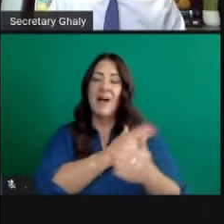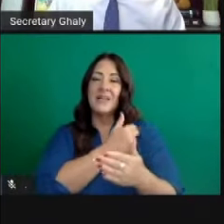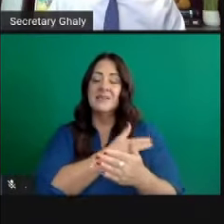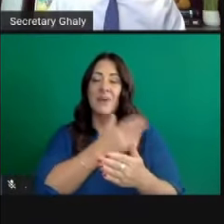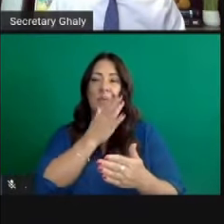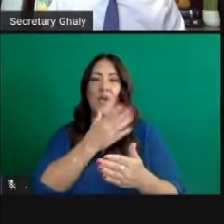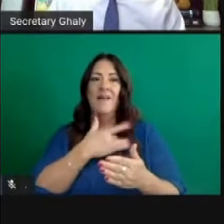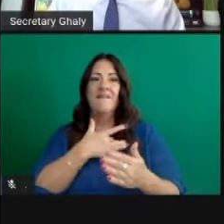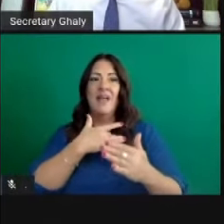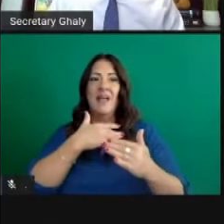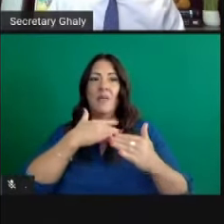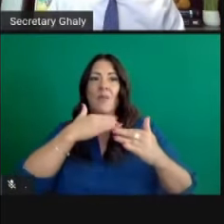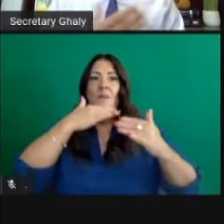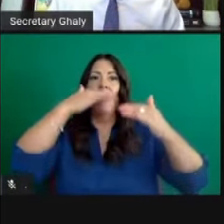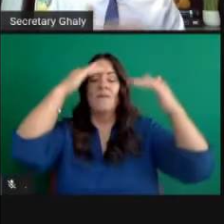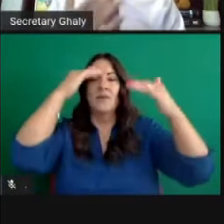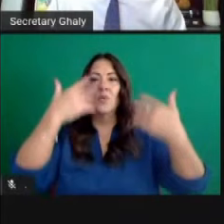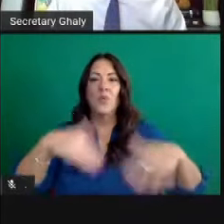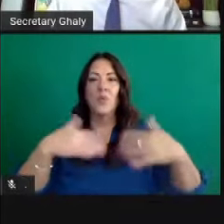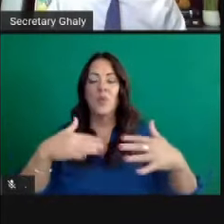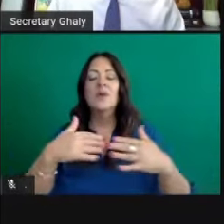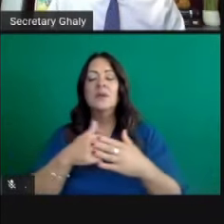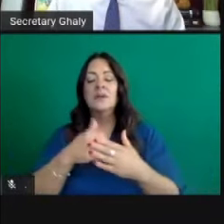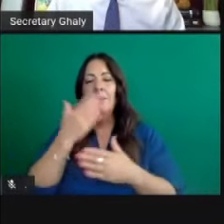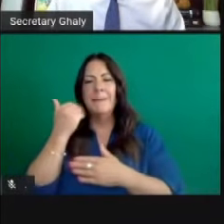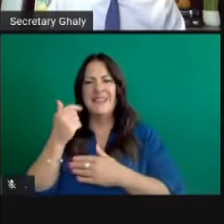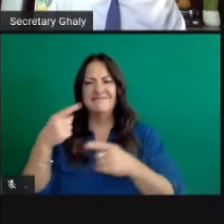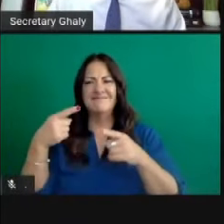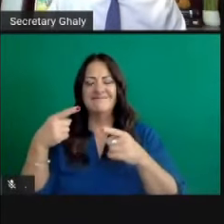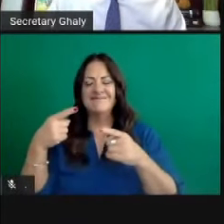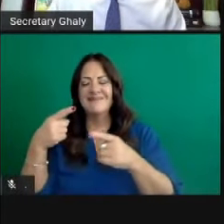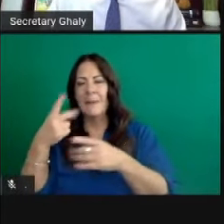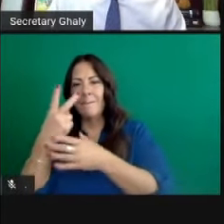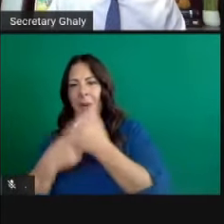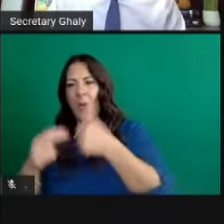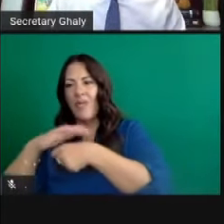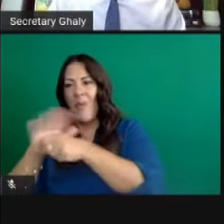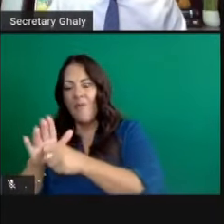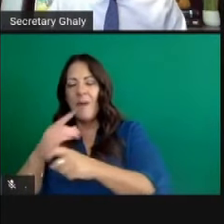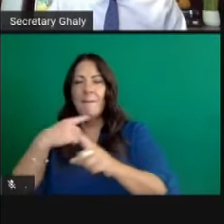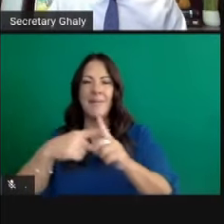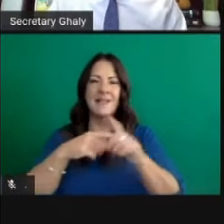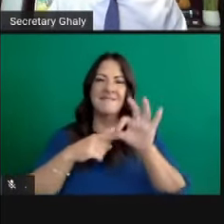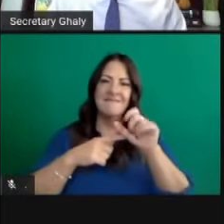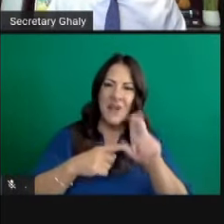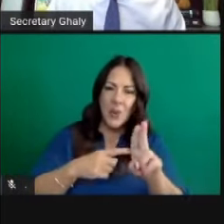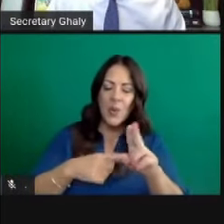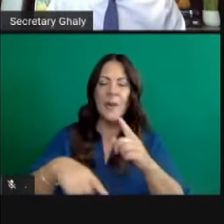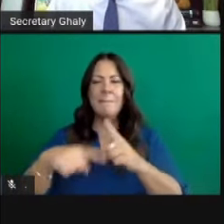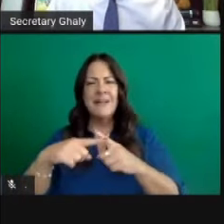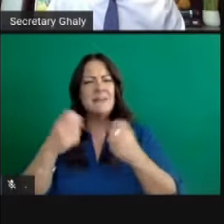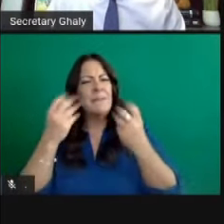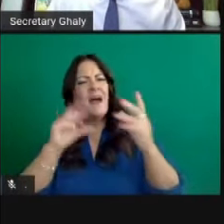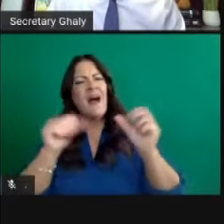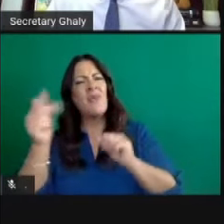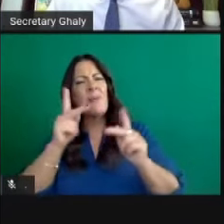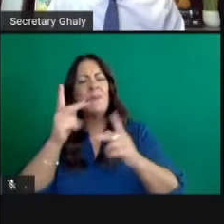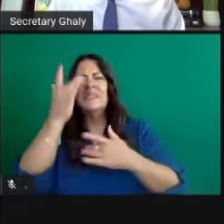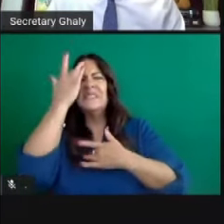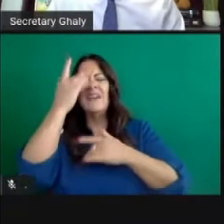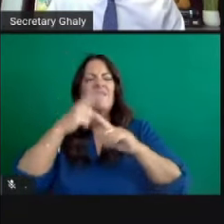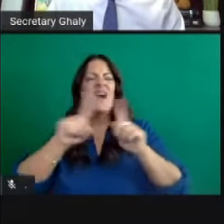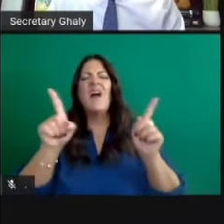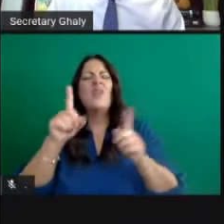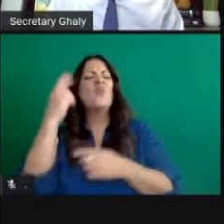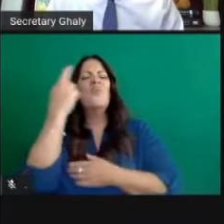during flu season and when we're trying to keep up with all other routine healthcare that Californians need